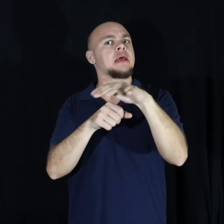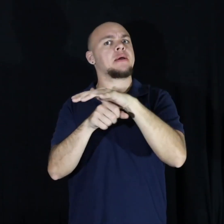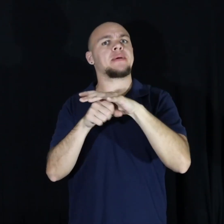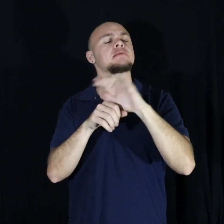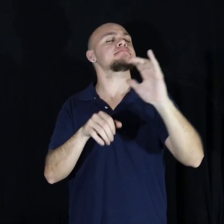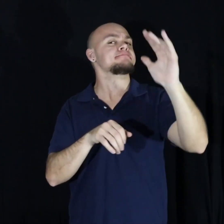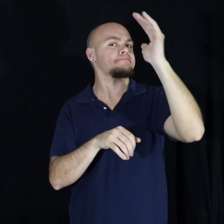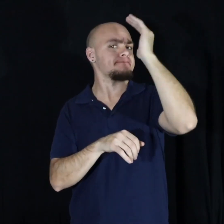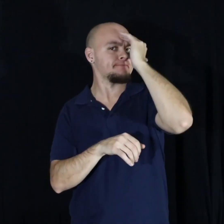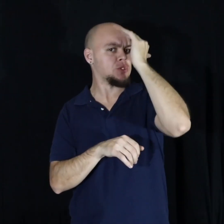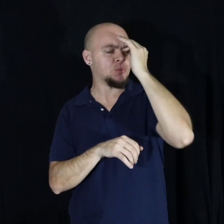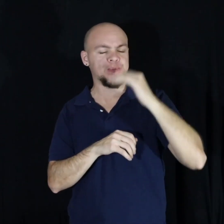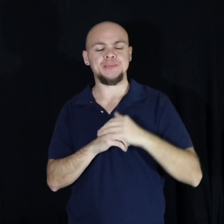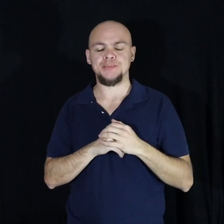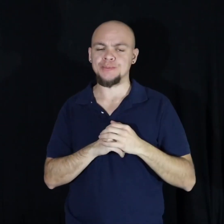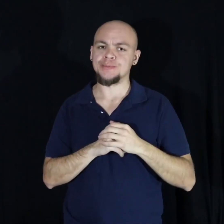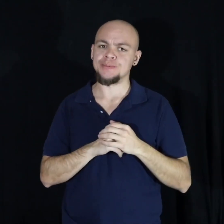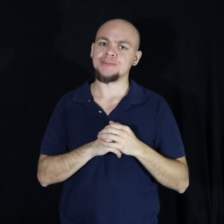aware.